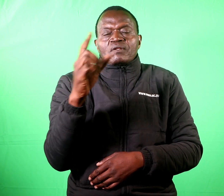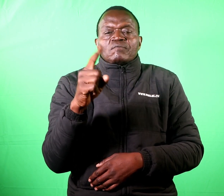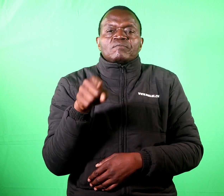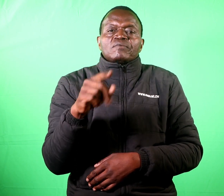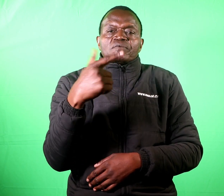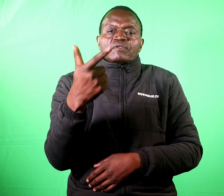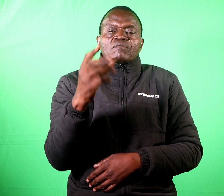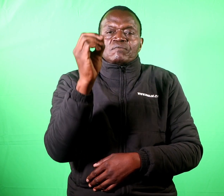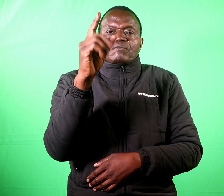11.7%,